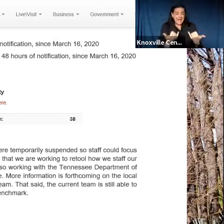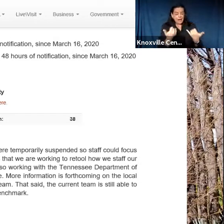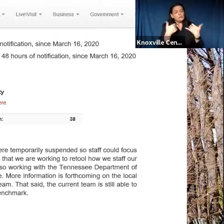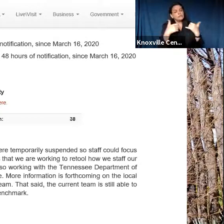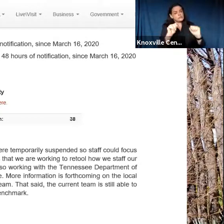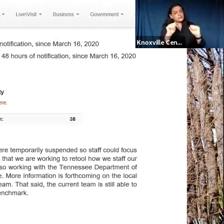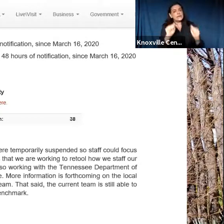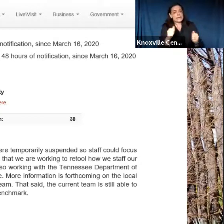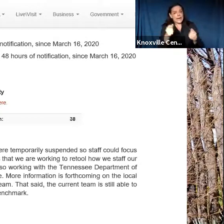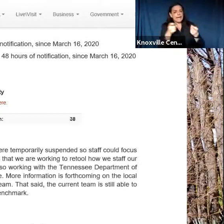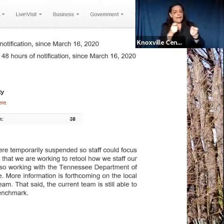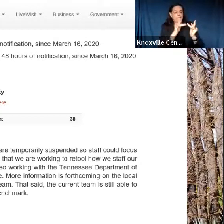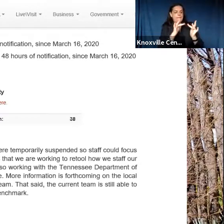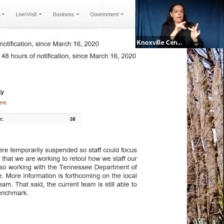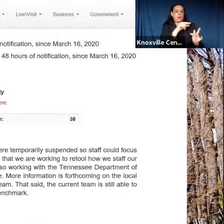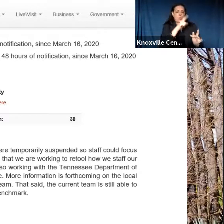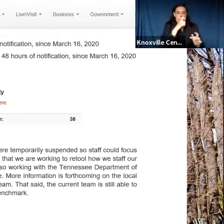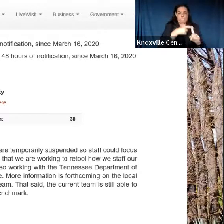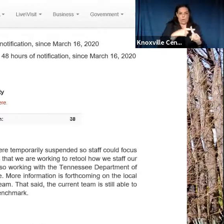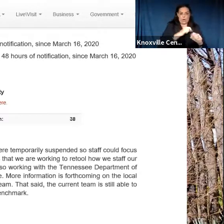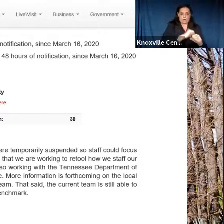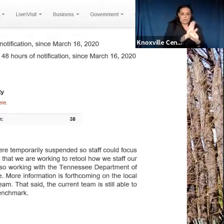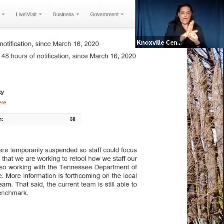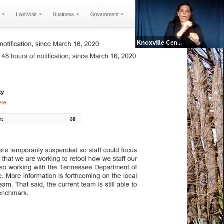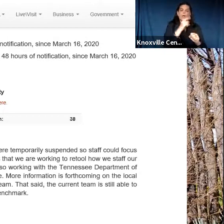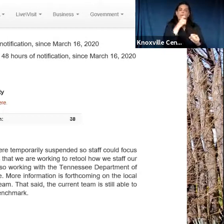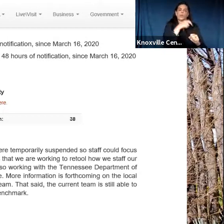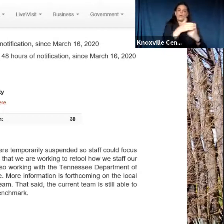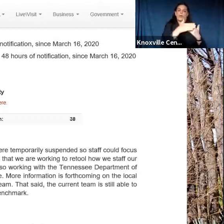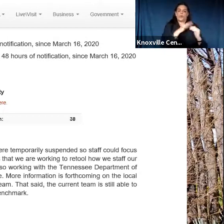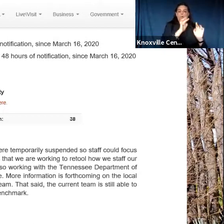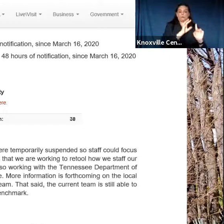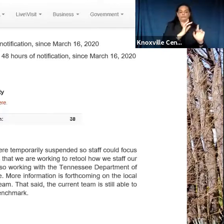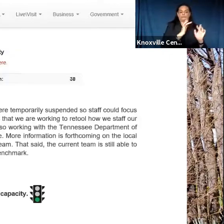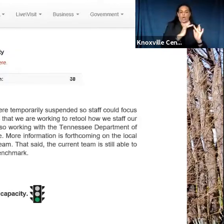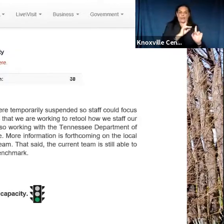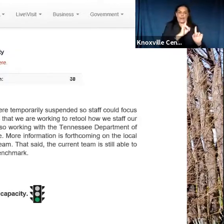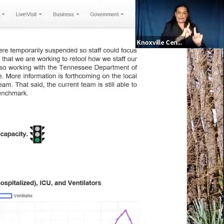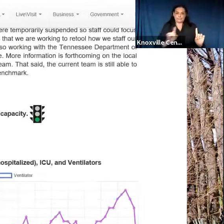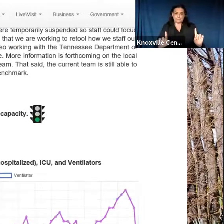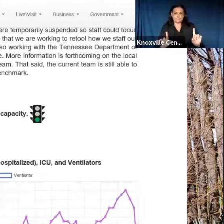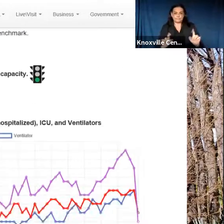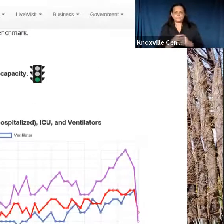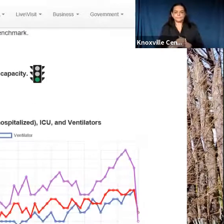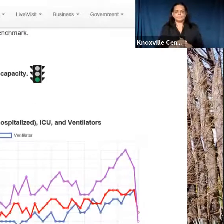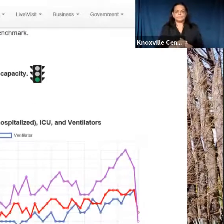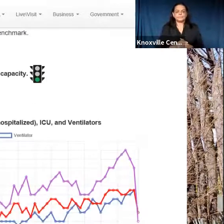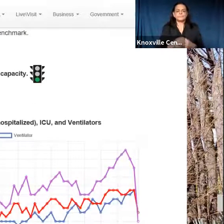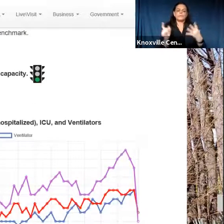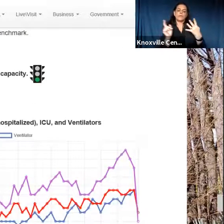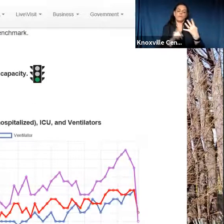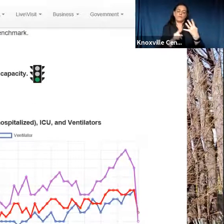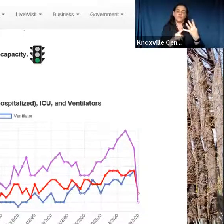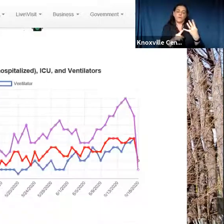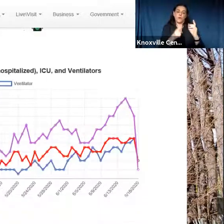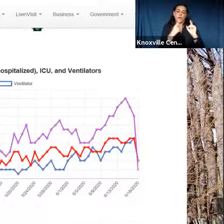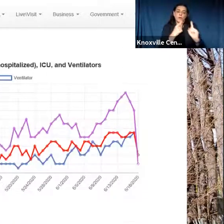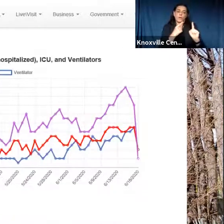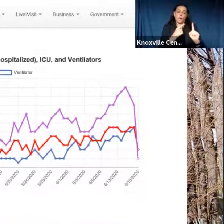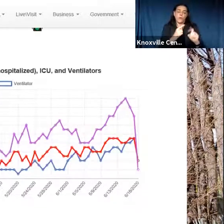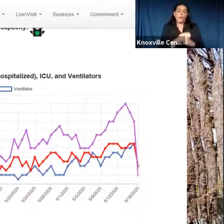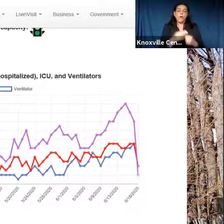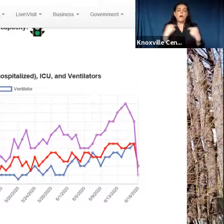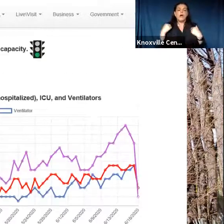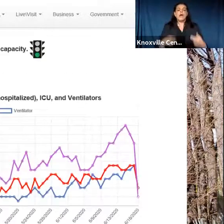contact cases and close contacts within the build timeline of this benchmark. Our fourth benchmark.